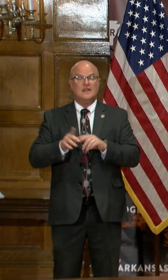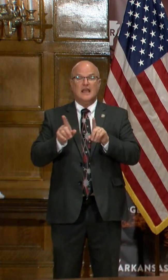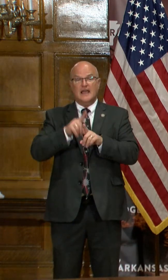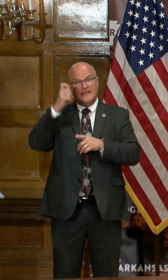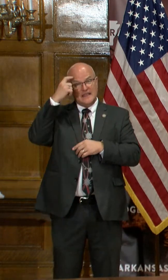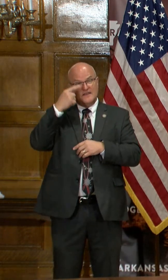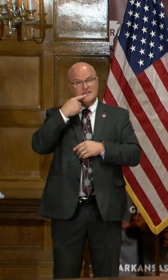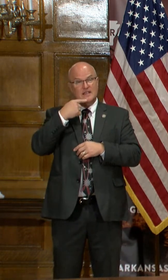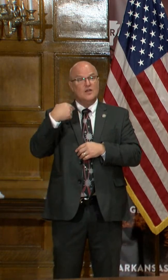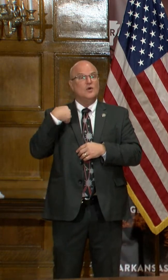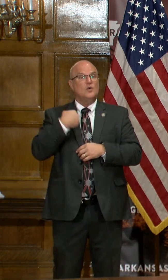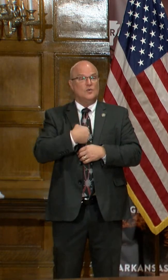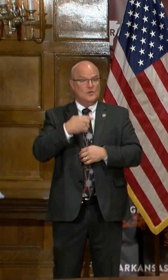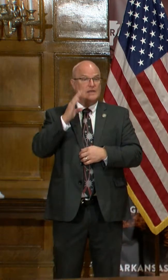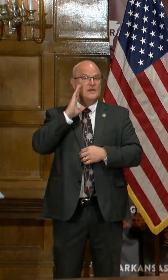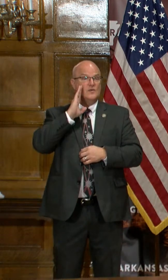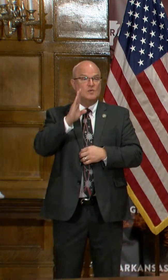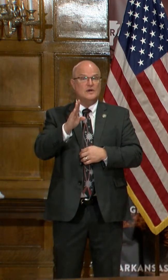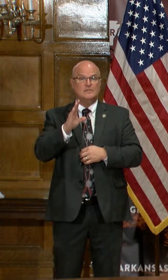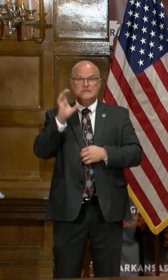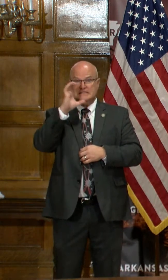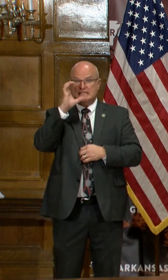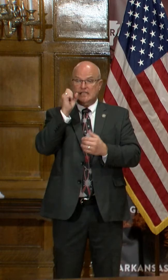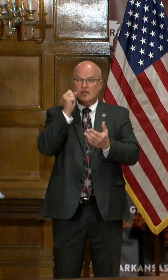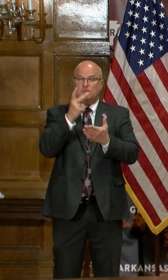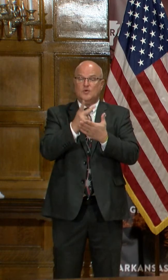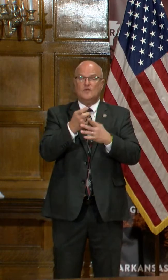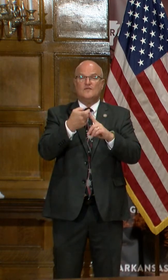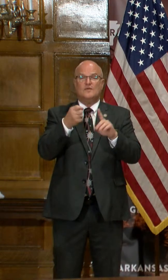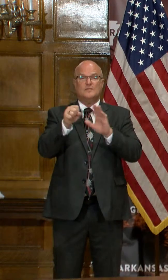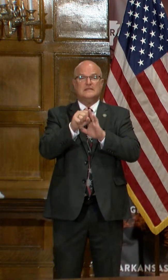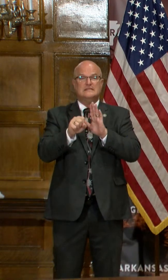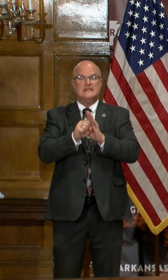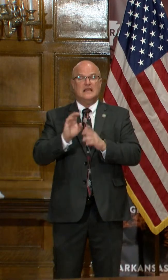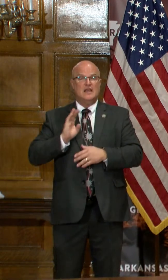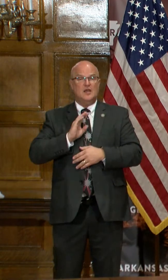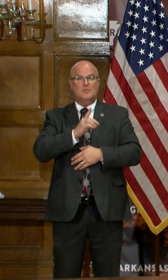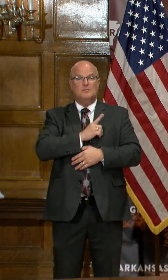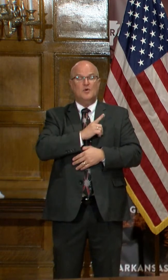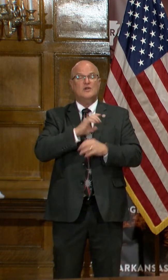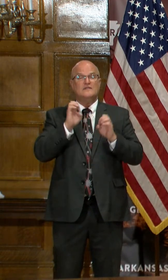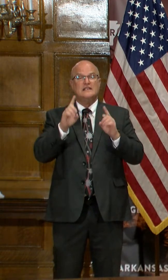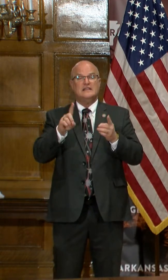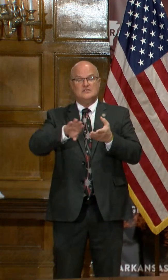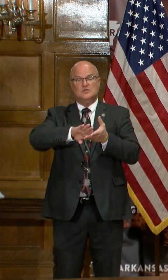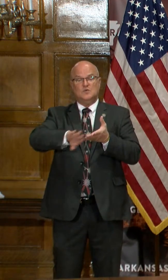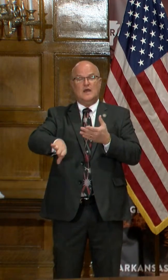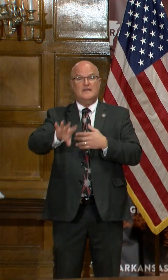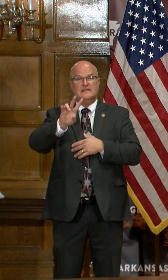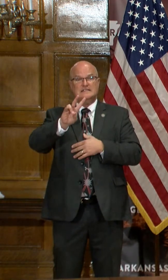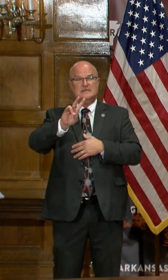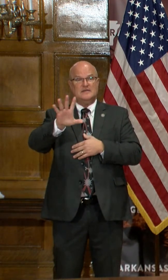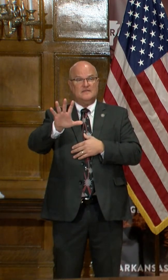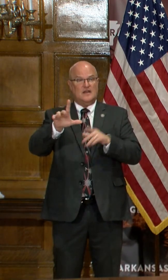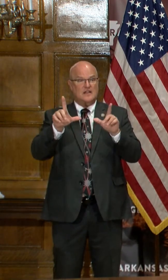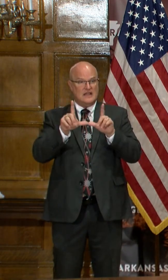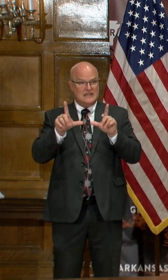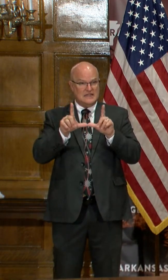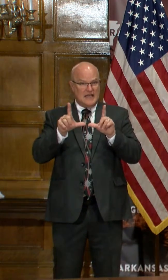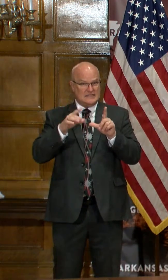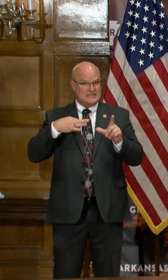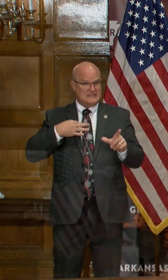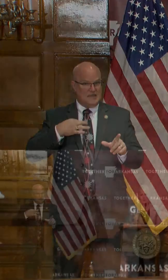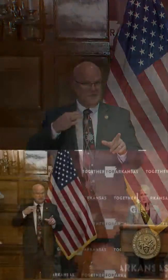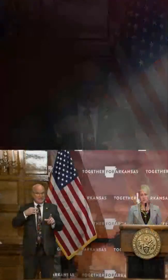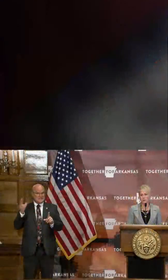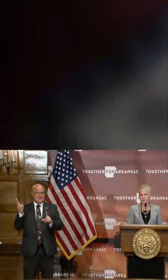governor stated, we are going to be seeking approval from the State Board of Education to waive the $75 license